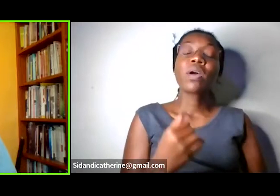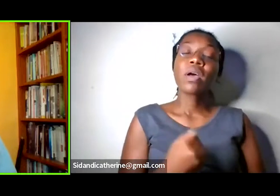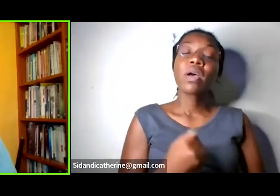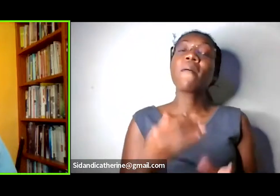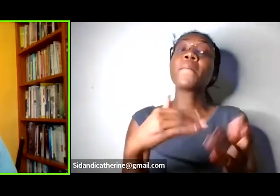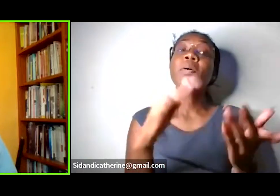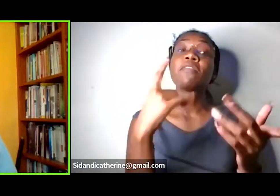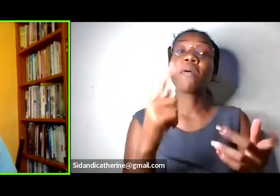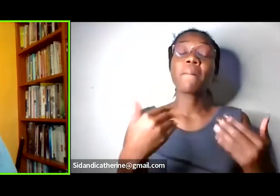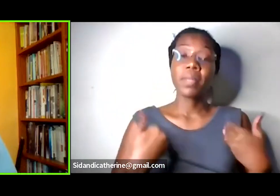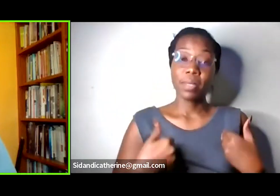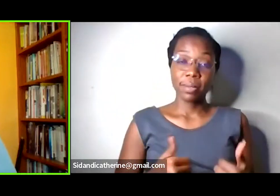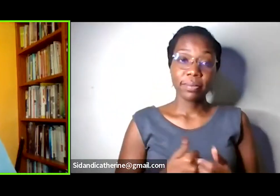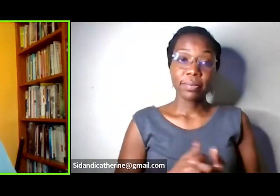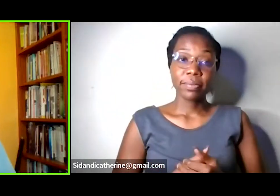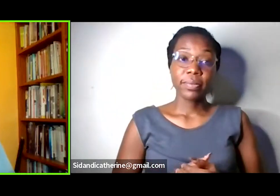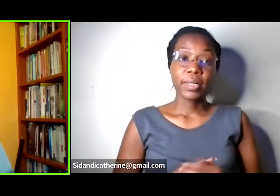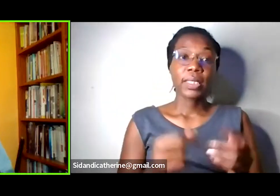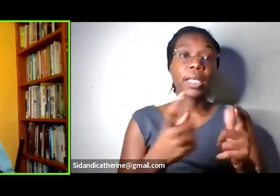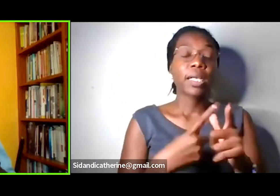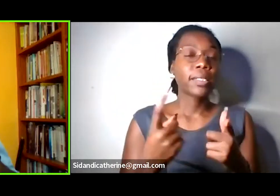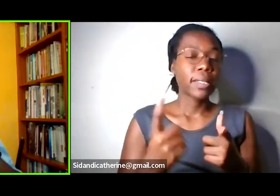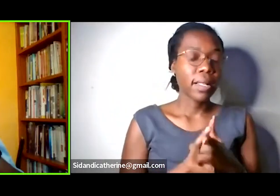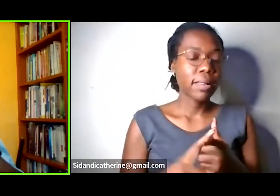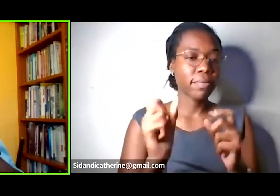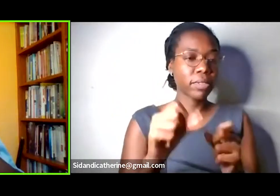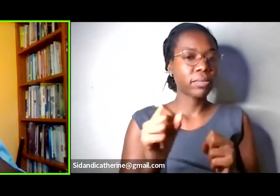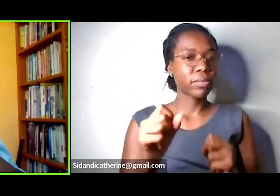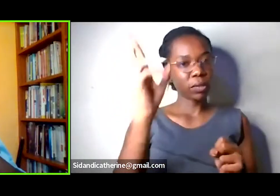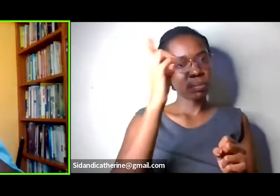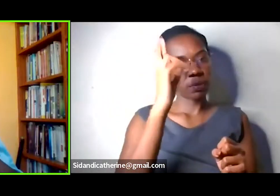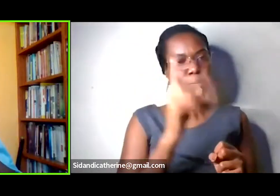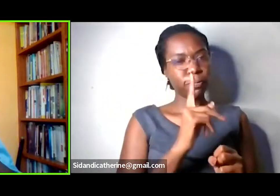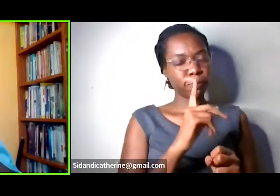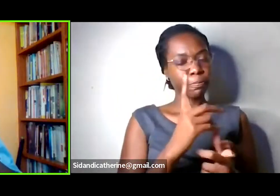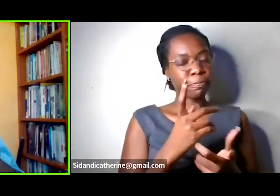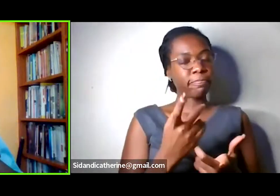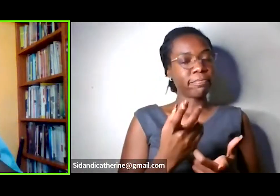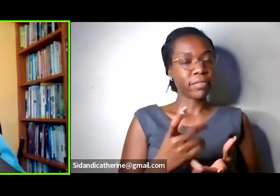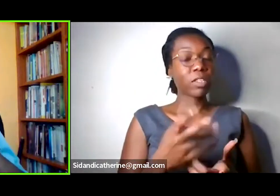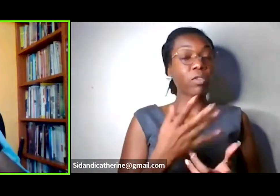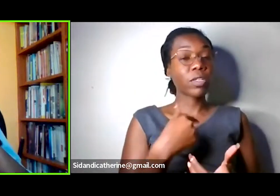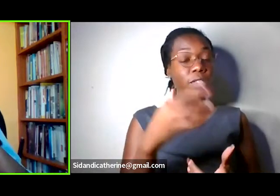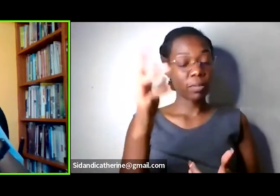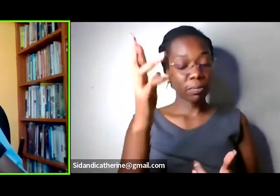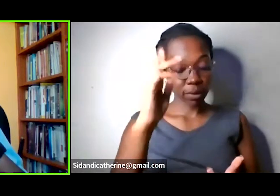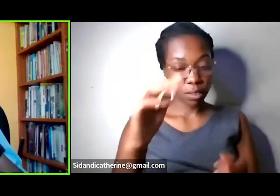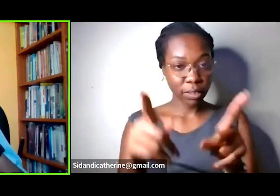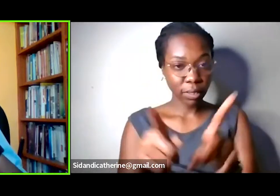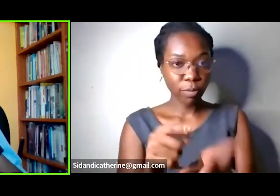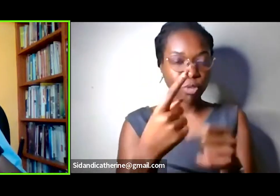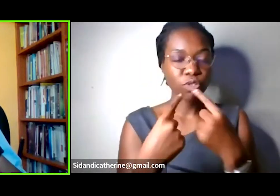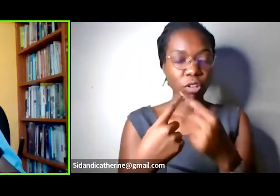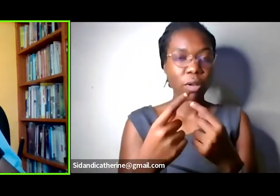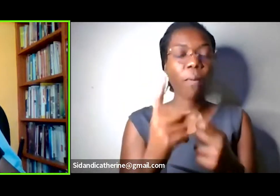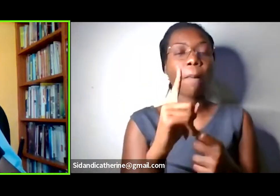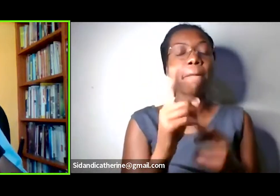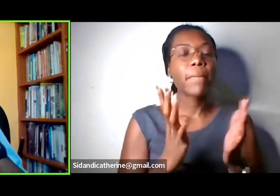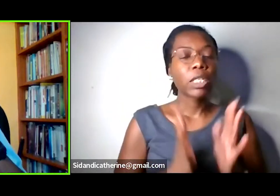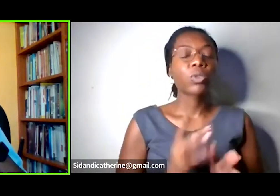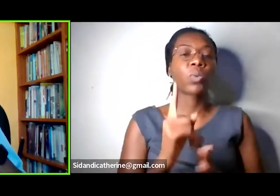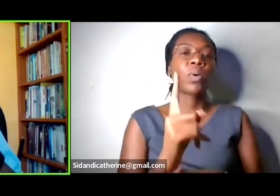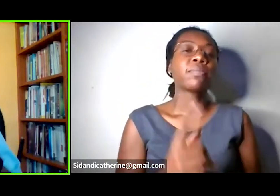you've got to be thinking in terms of a client journey, a client journey. The other thing you have to think about